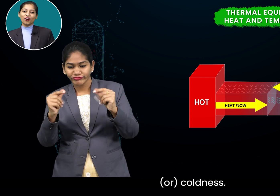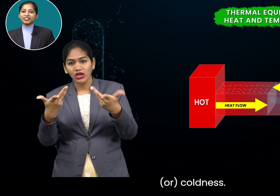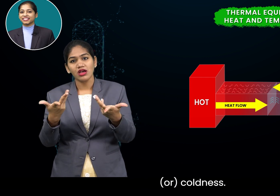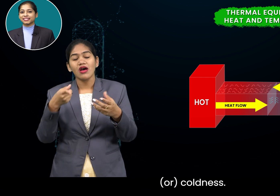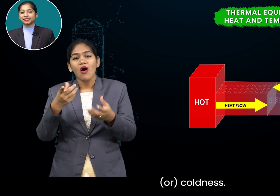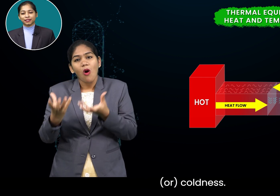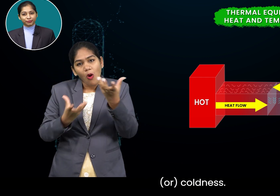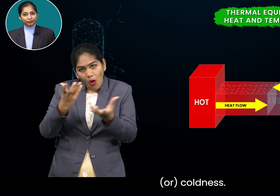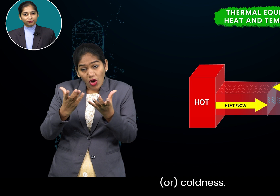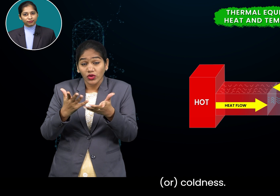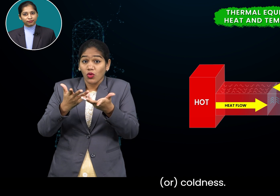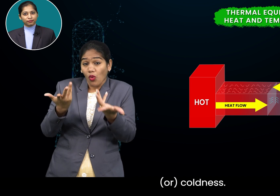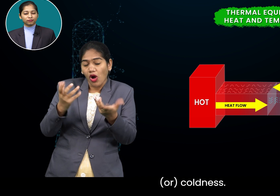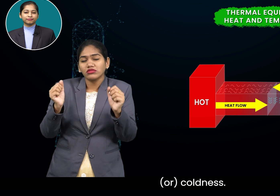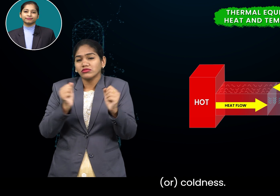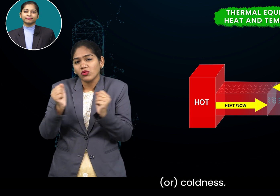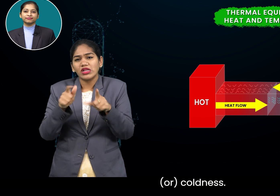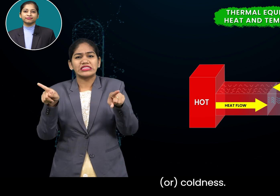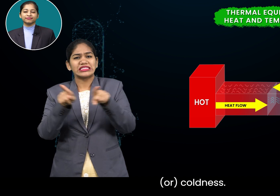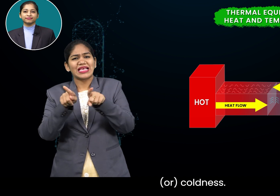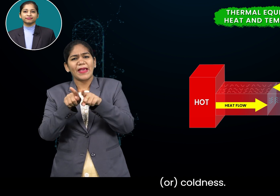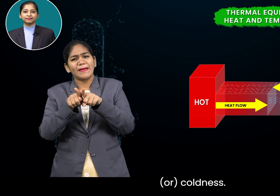or coldness.